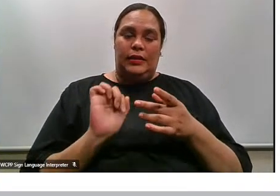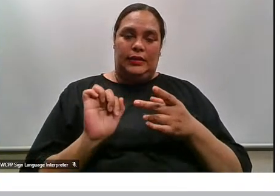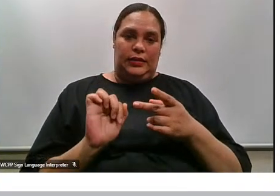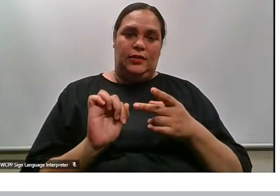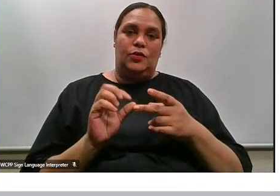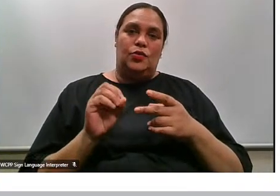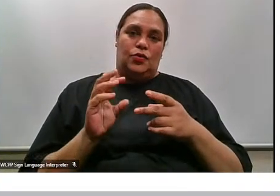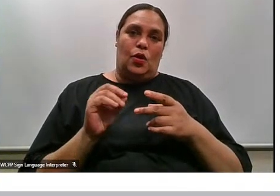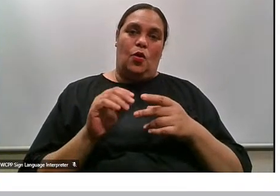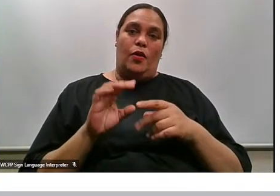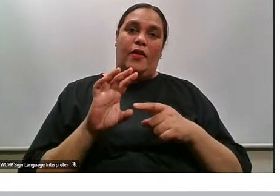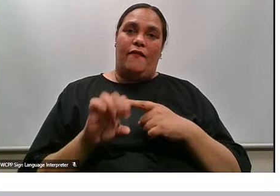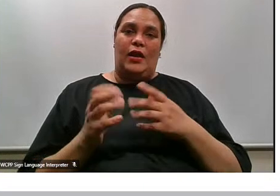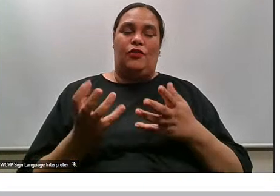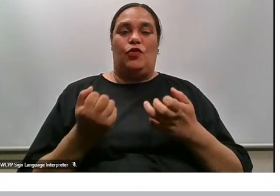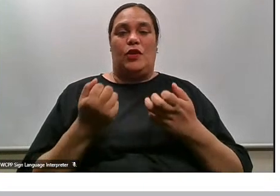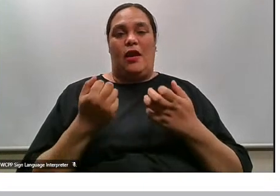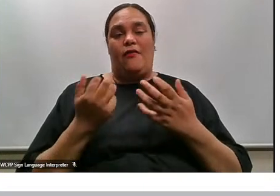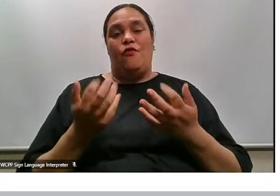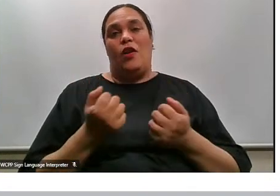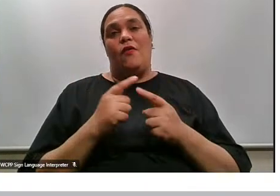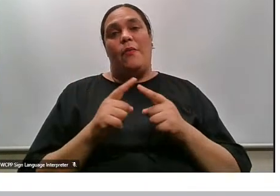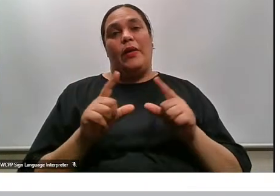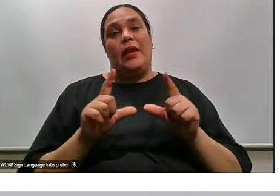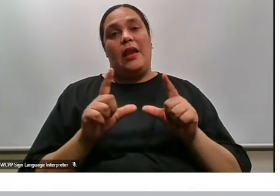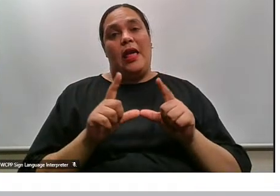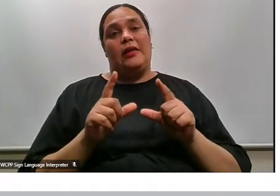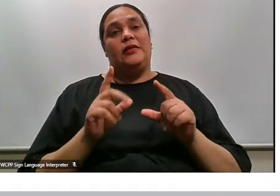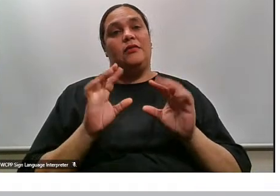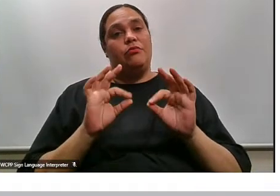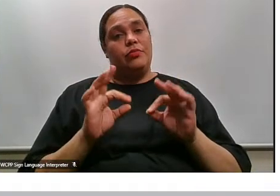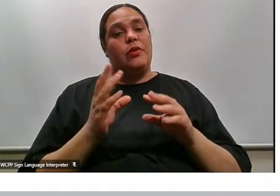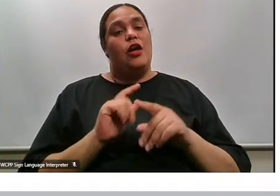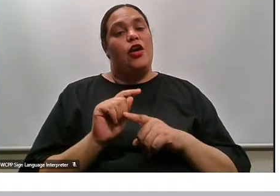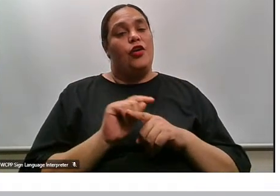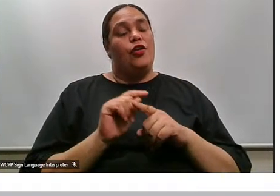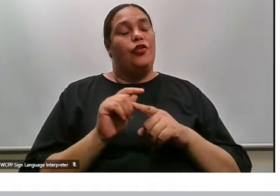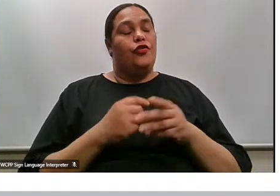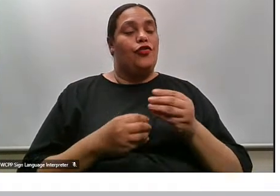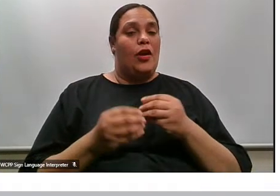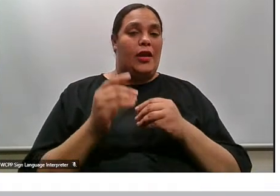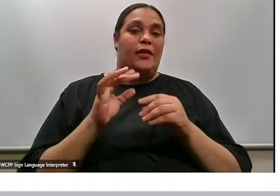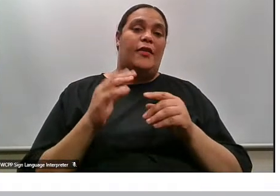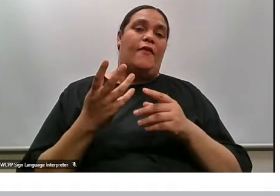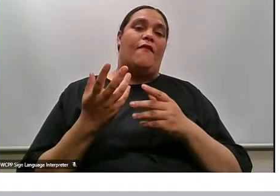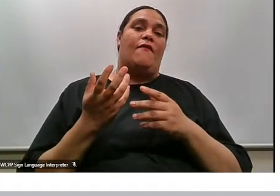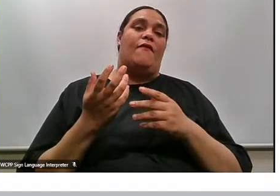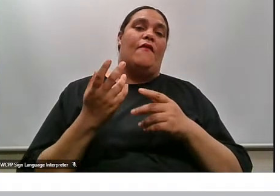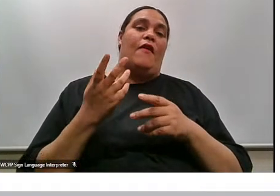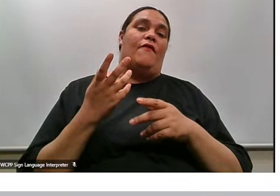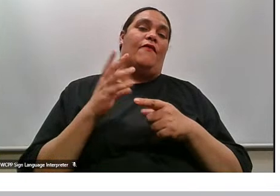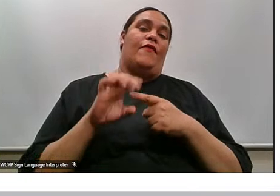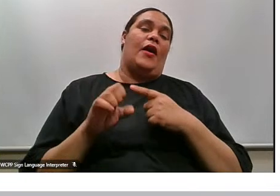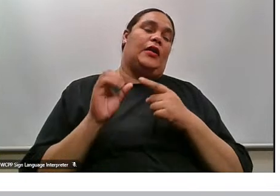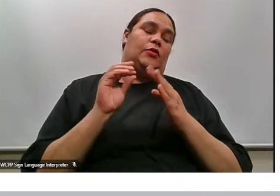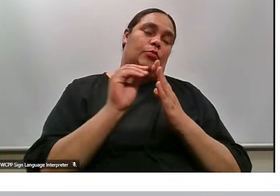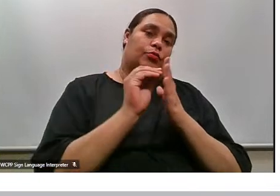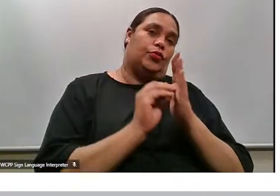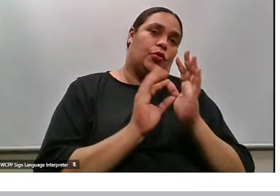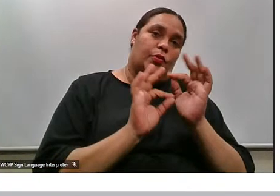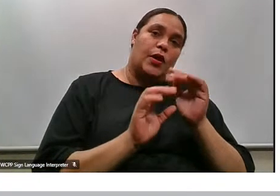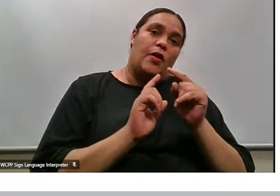So the fines are recoverable. For as long as the license is valid and it's being traded upon, the fine is recoverable. Even in instances